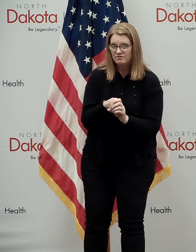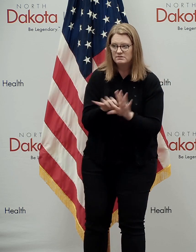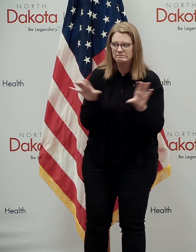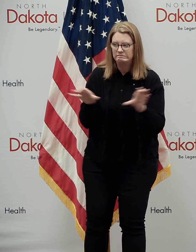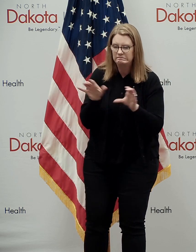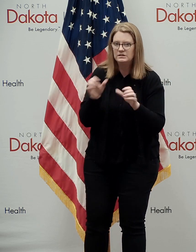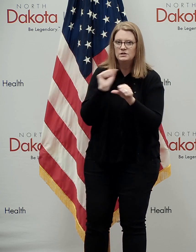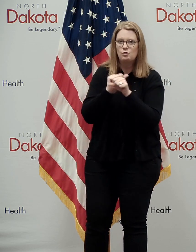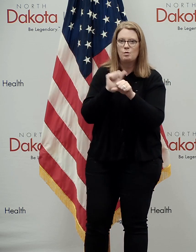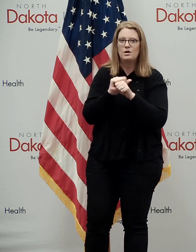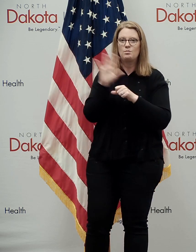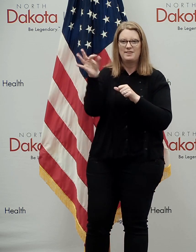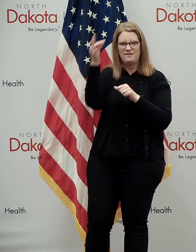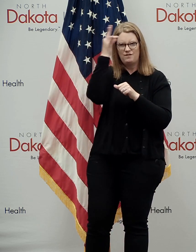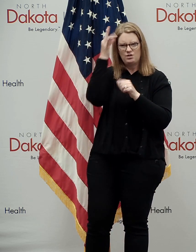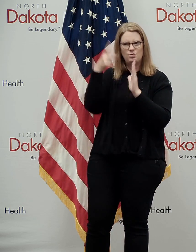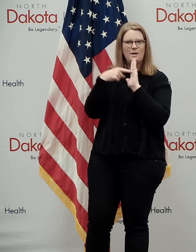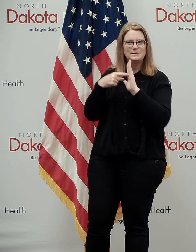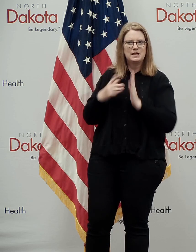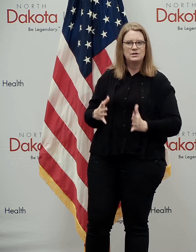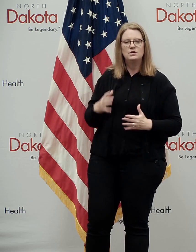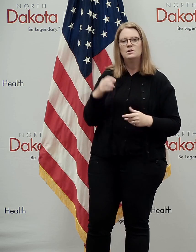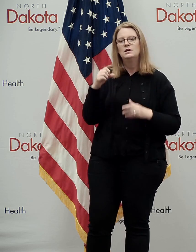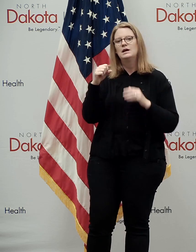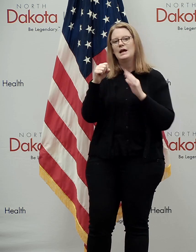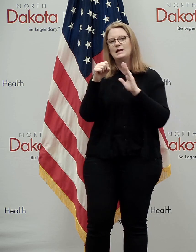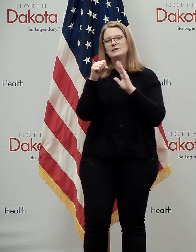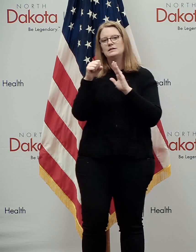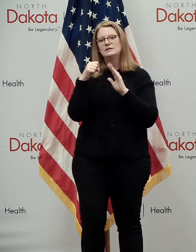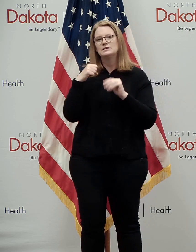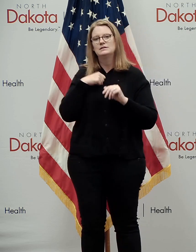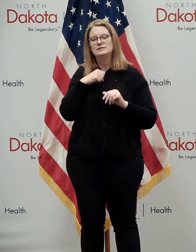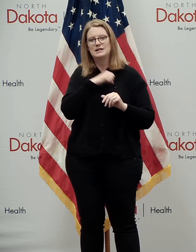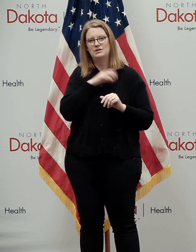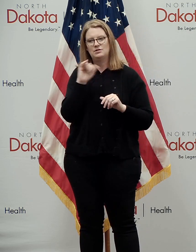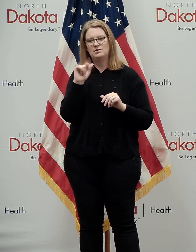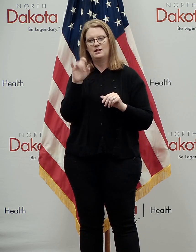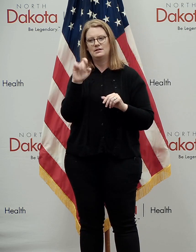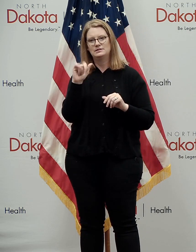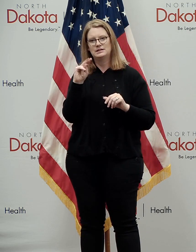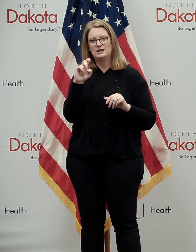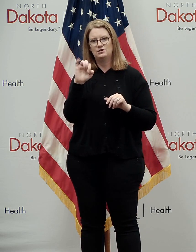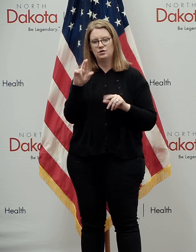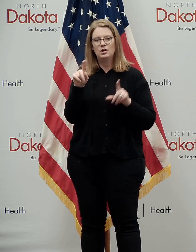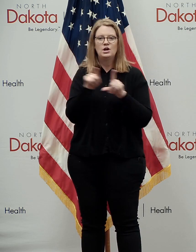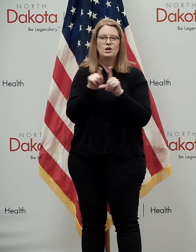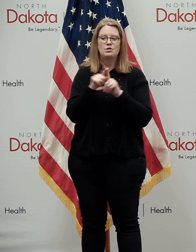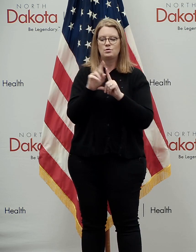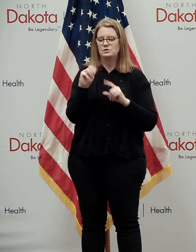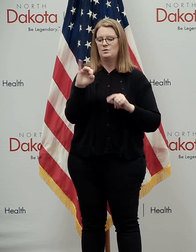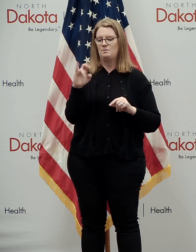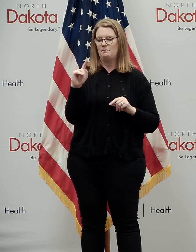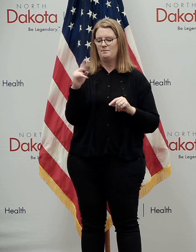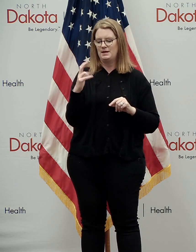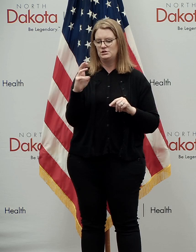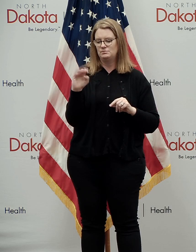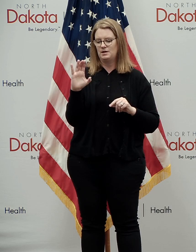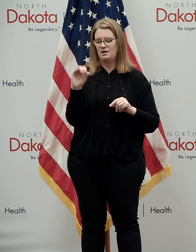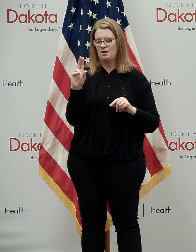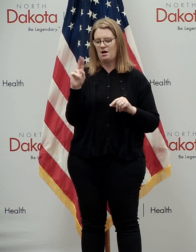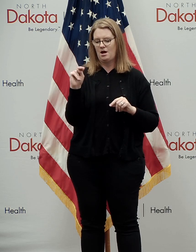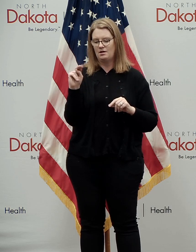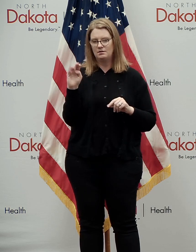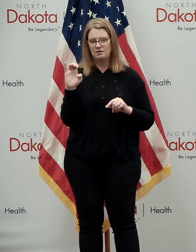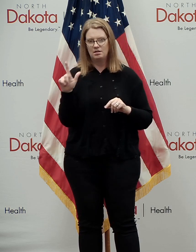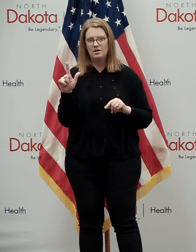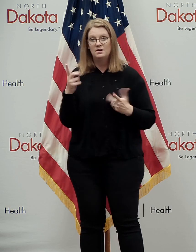federal delegation and the leaders, Senator Alexander, and of course, Majority Leader Mitch McConnell, as we truly make